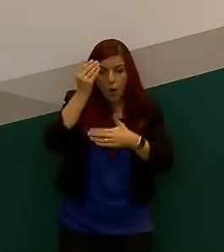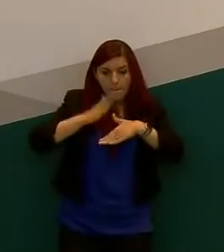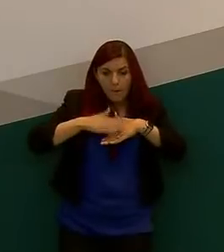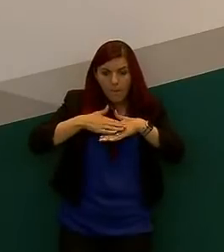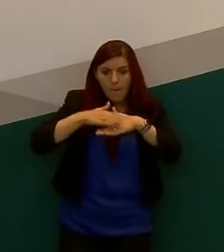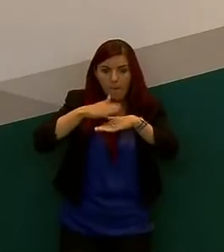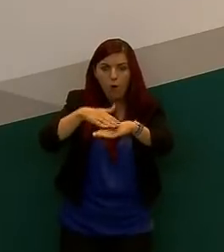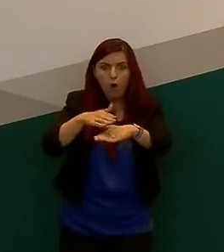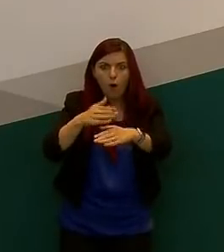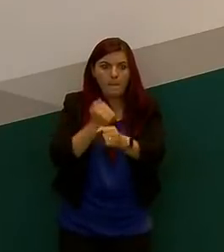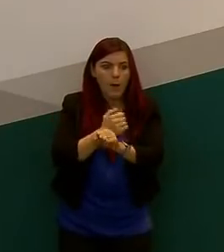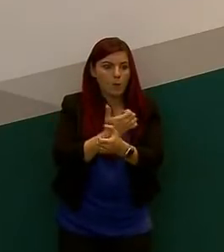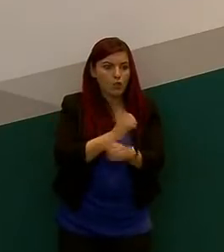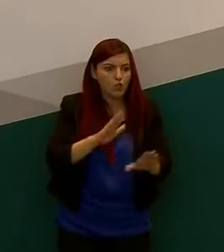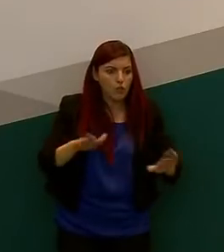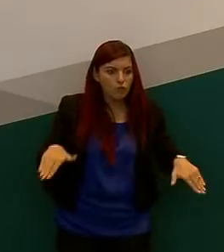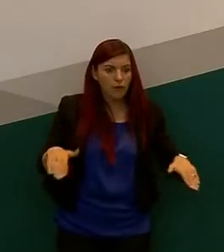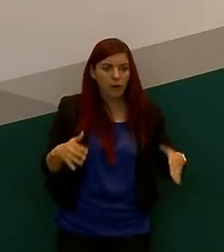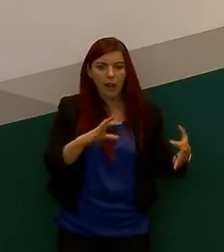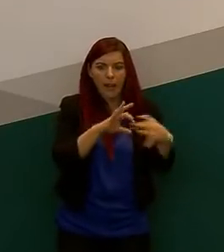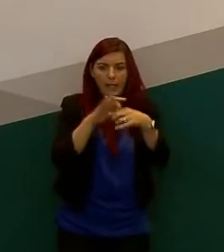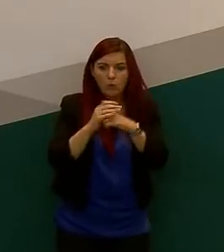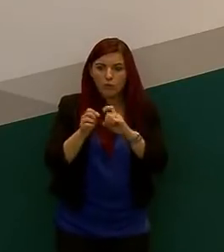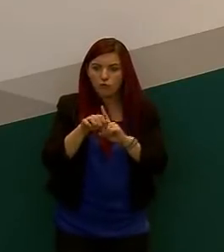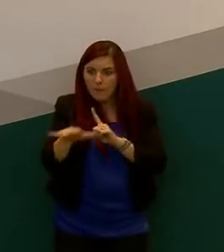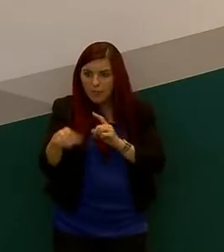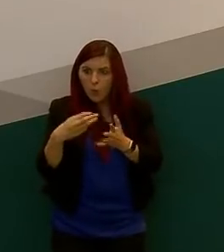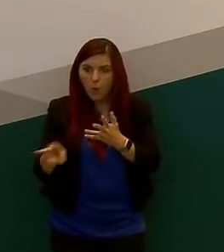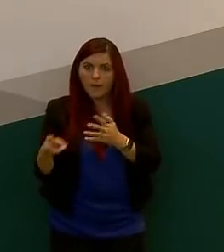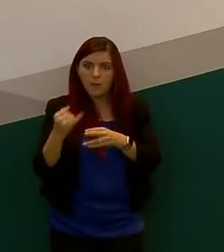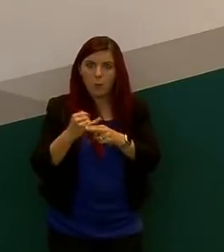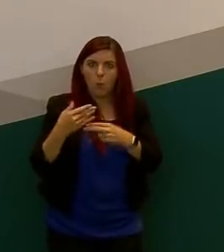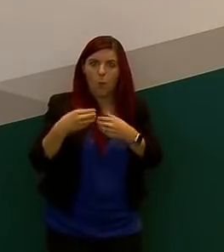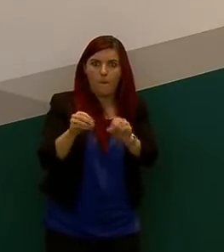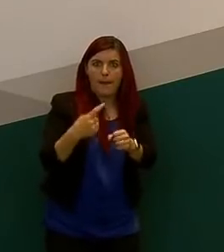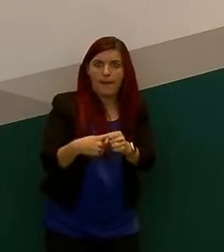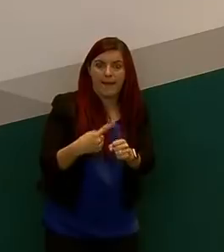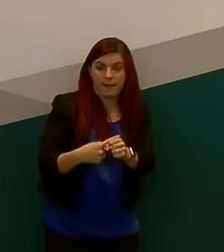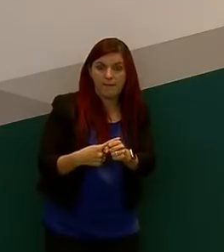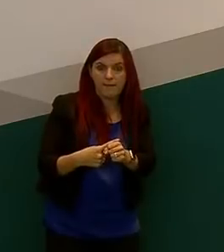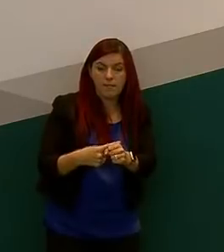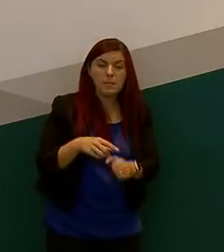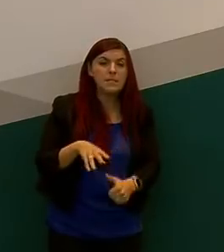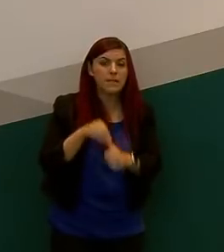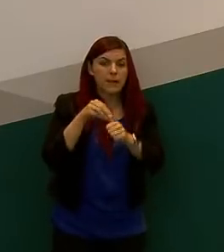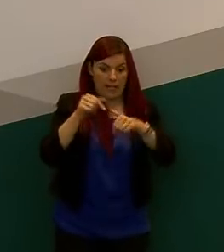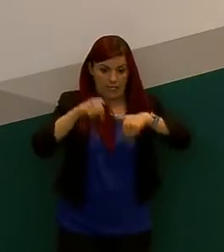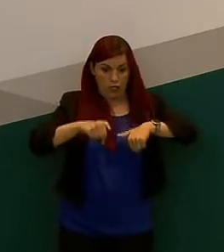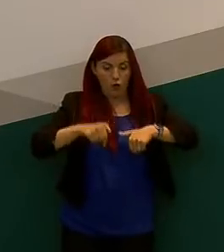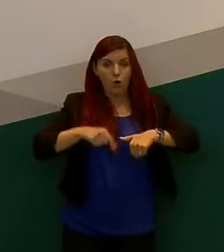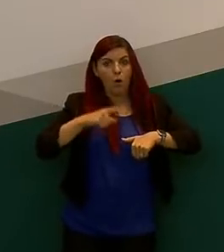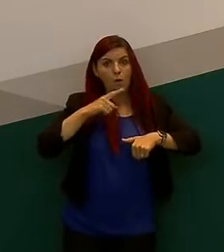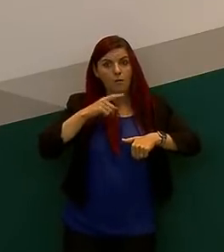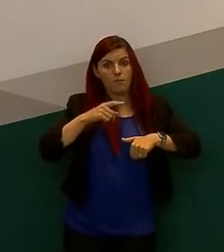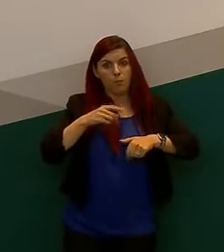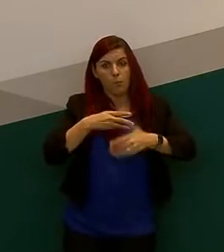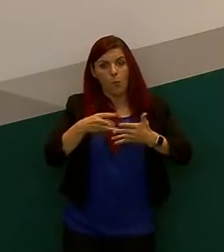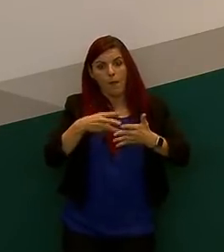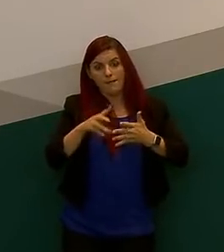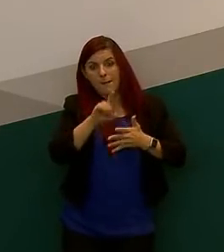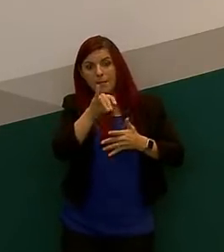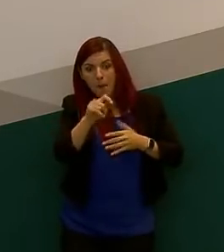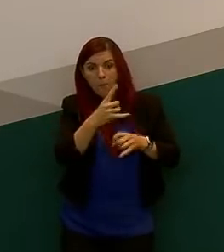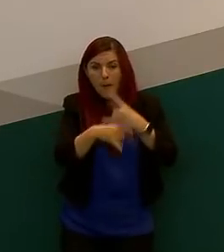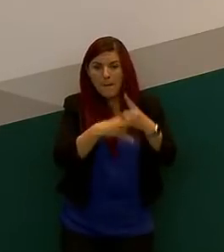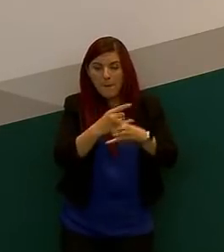about children and their role in transmission of this virus over the coming months, particularly both here as children go back to school, but